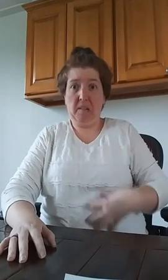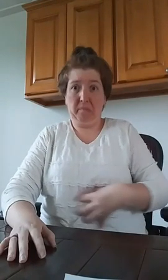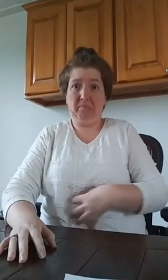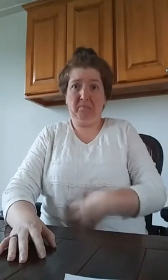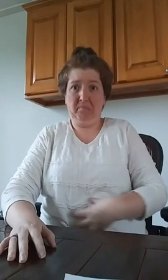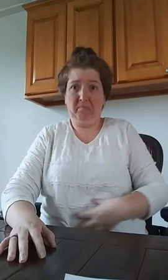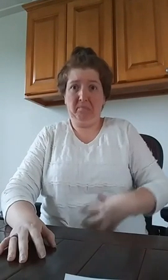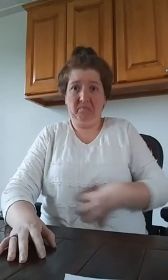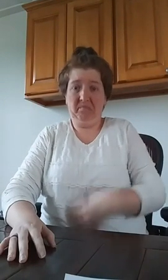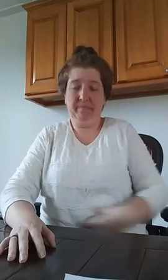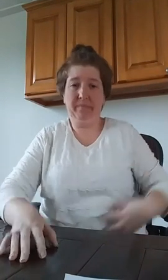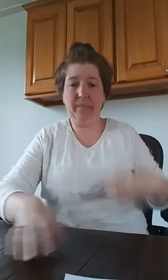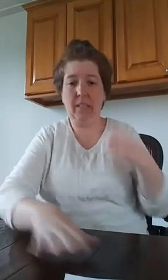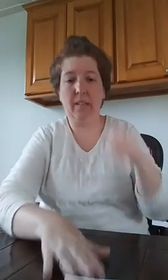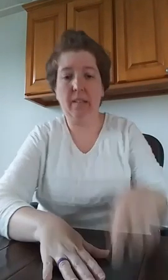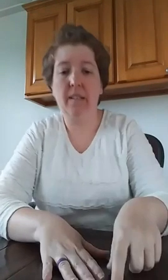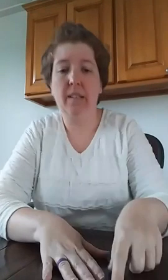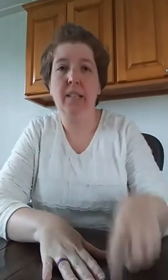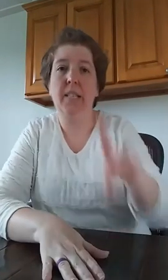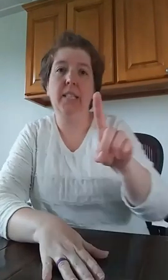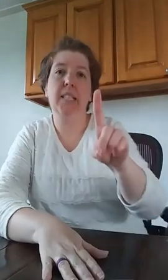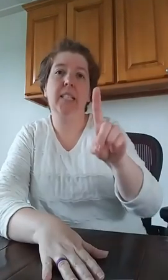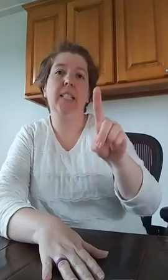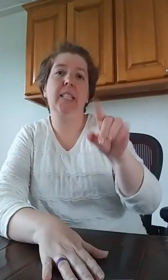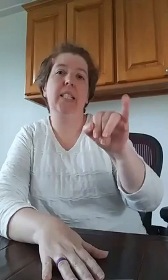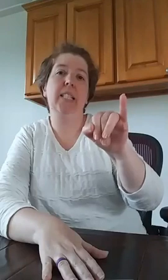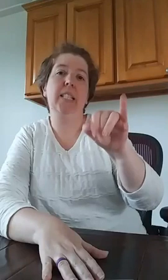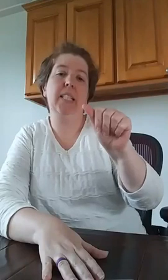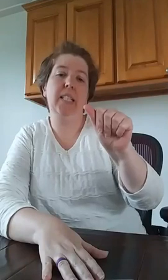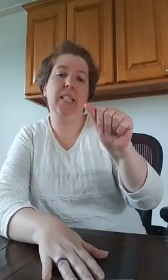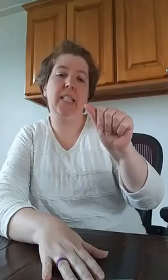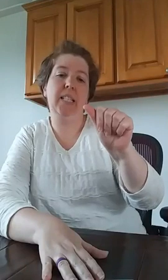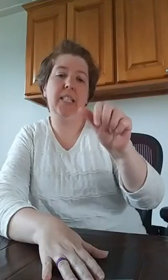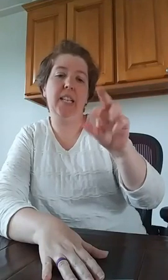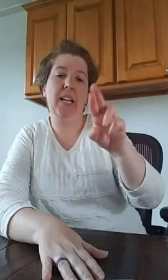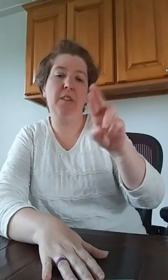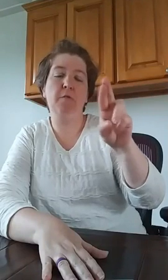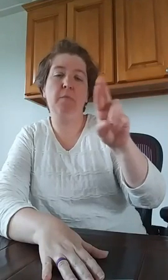diarrhea